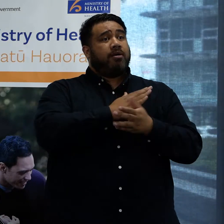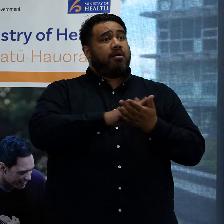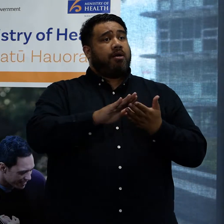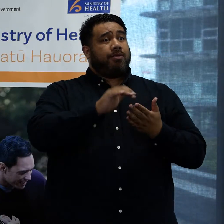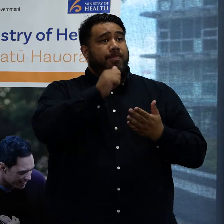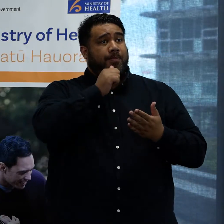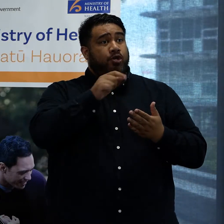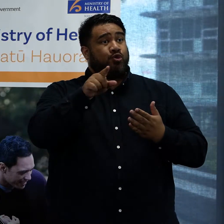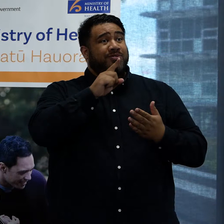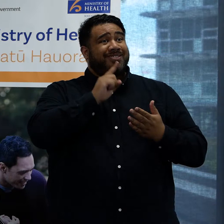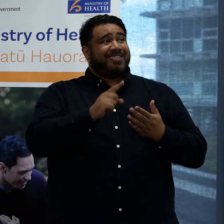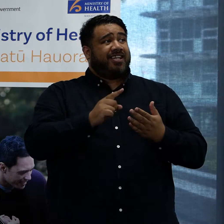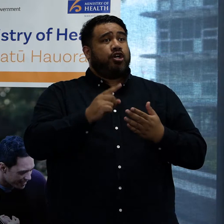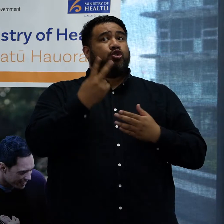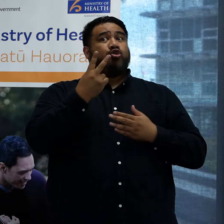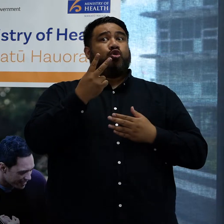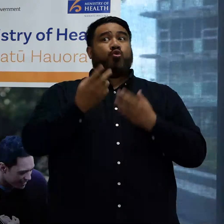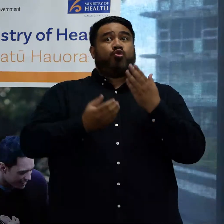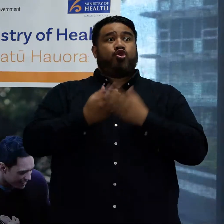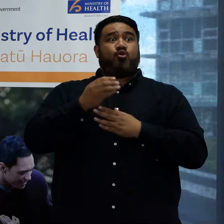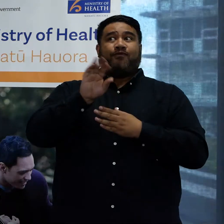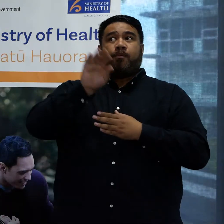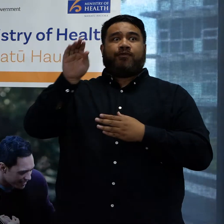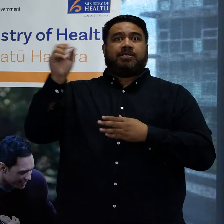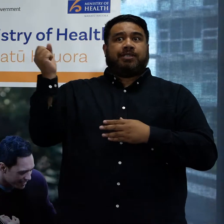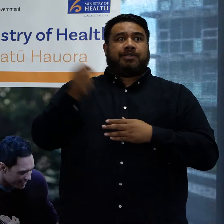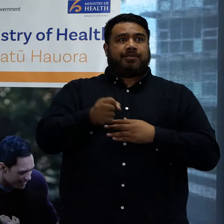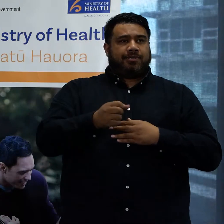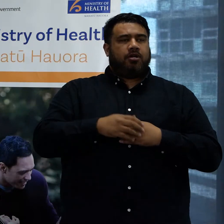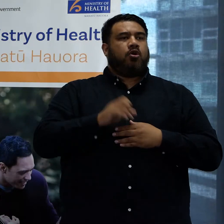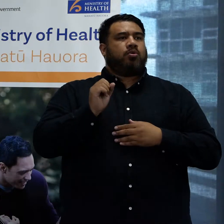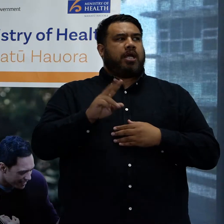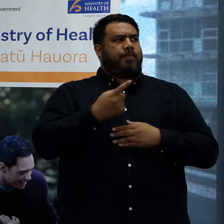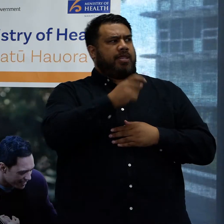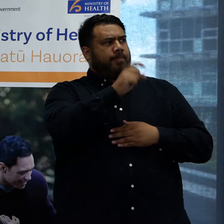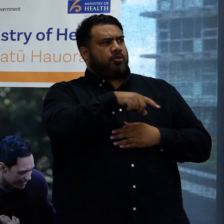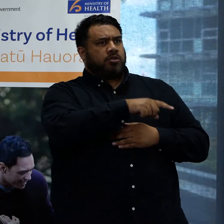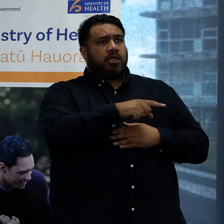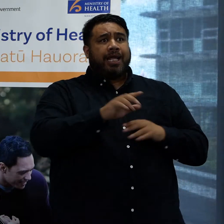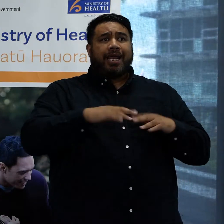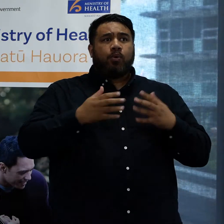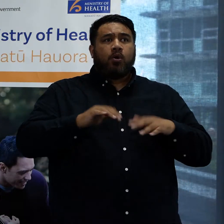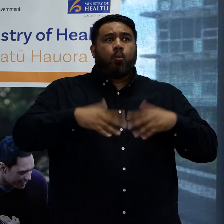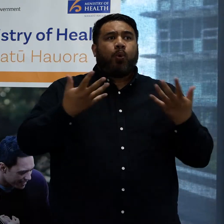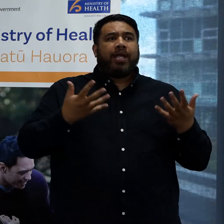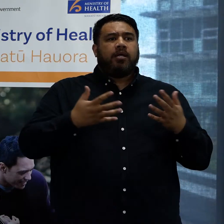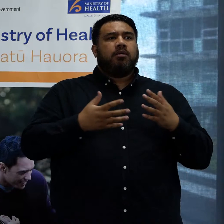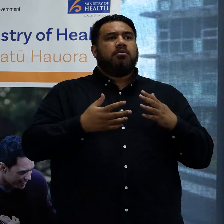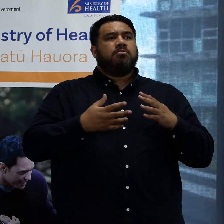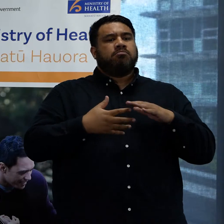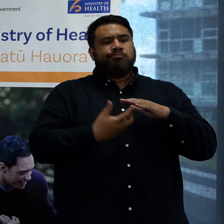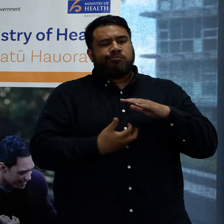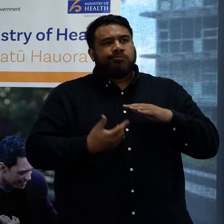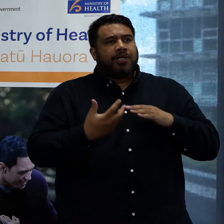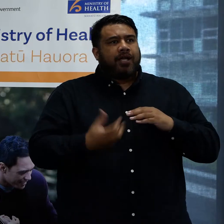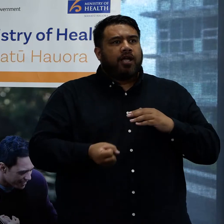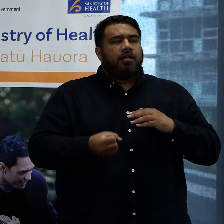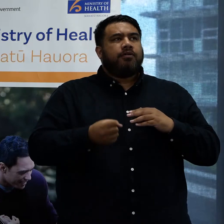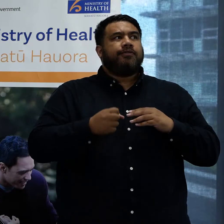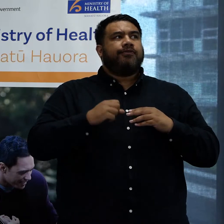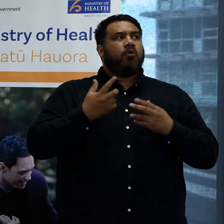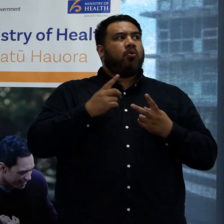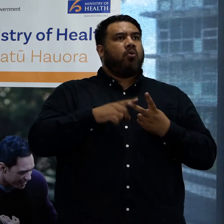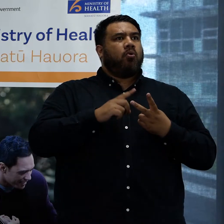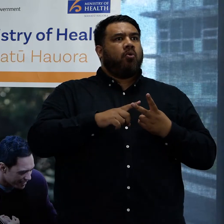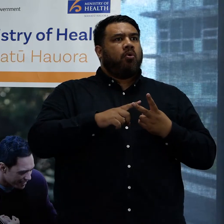you're only saying 2 new imported cases today, but have there been any like weak positives or anyone that's doing further tests that would have been a